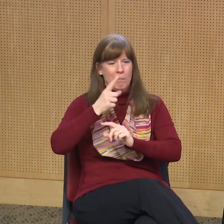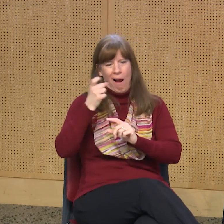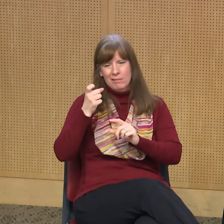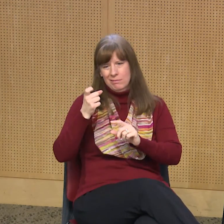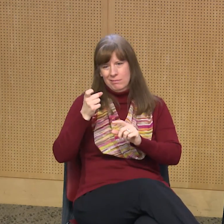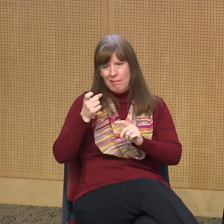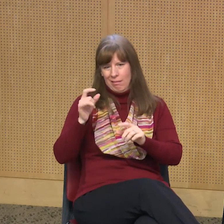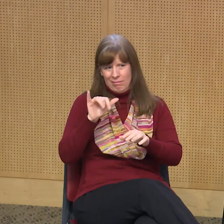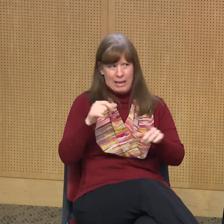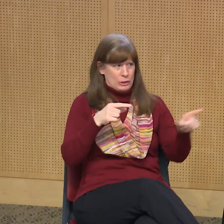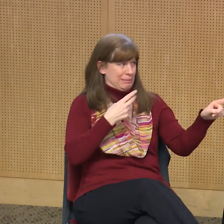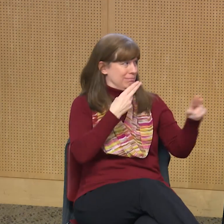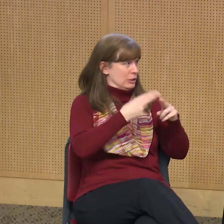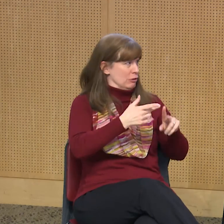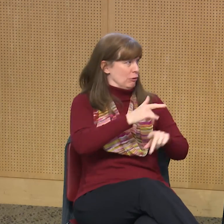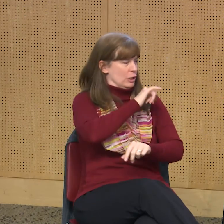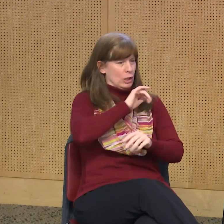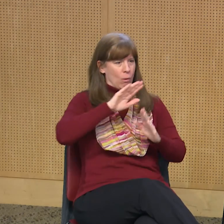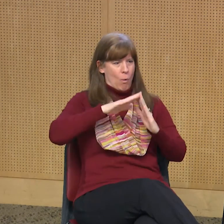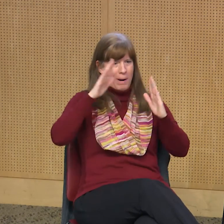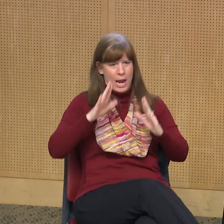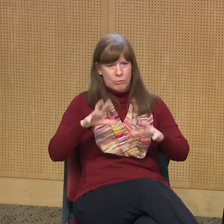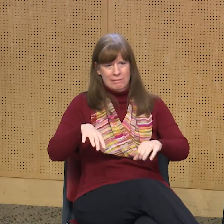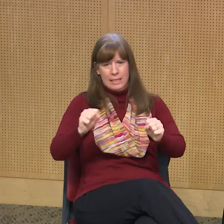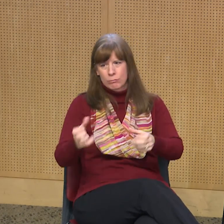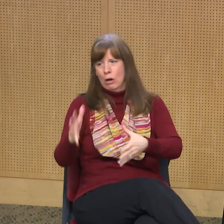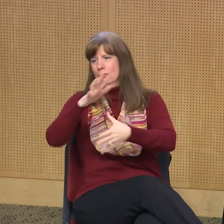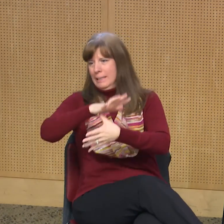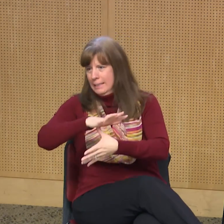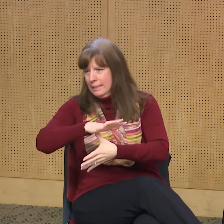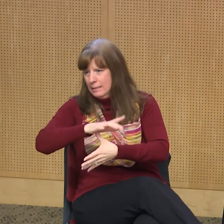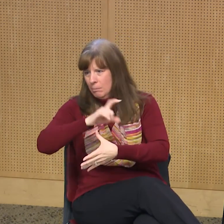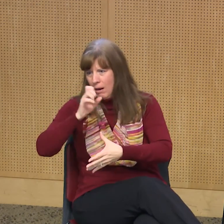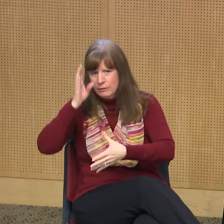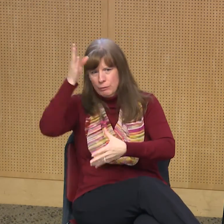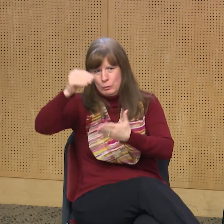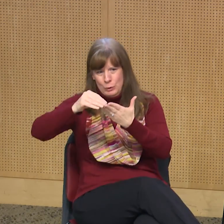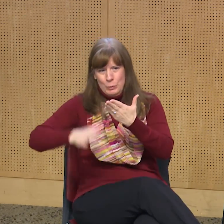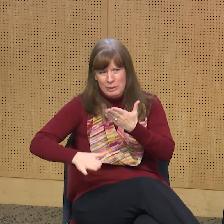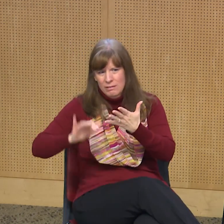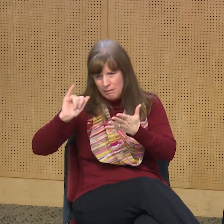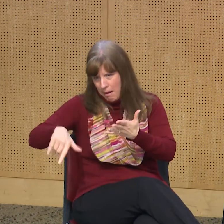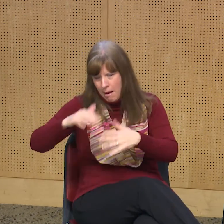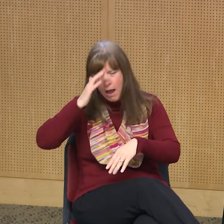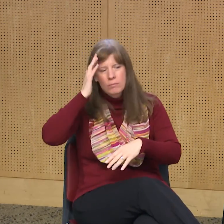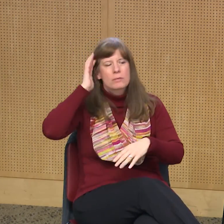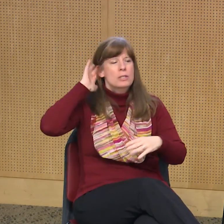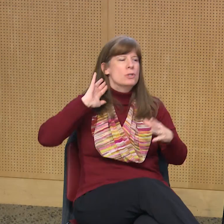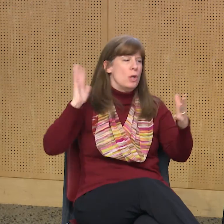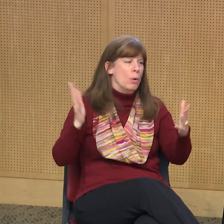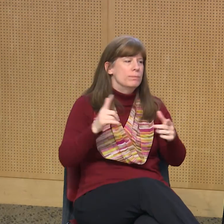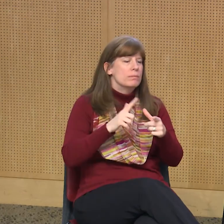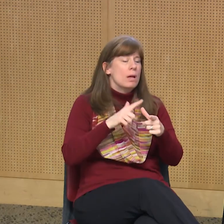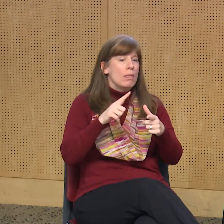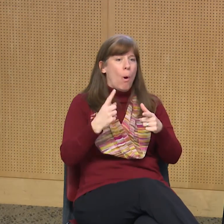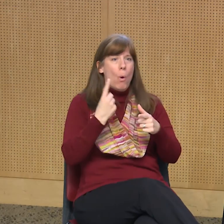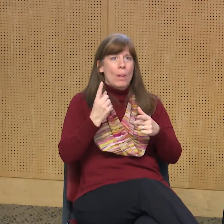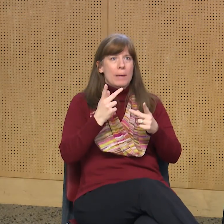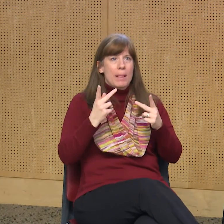year. Because like we mentioned earlier, open house has a priority. It's future students. So the